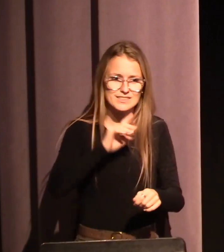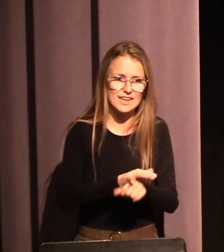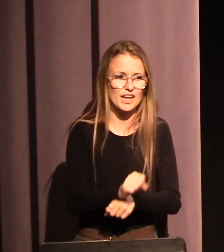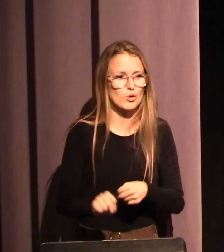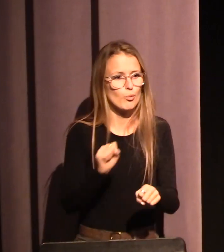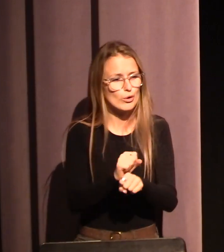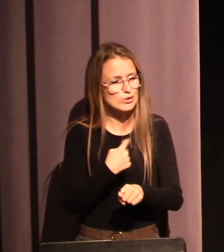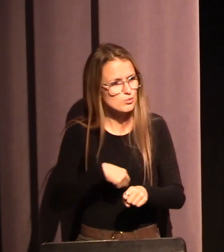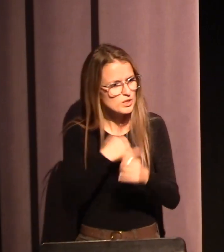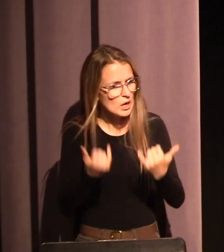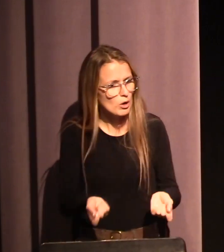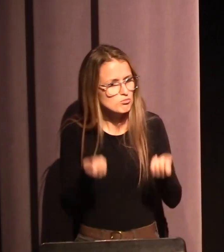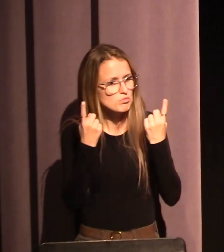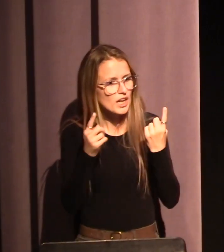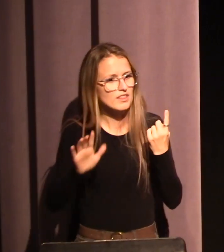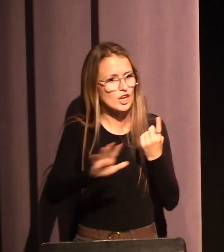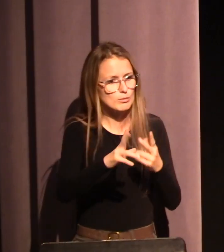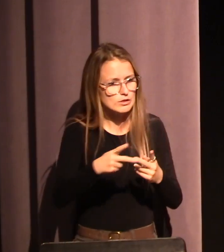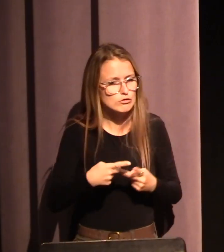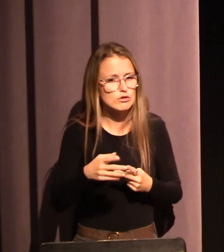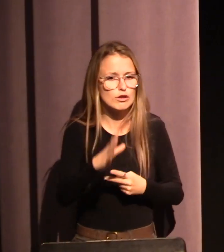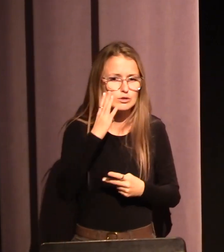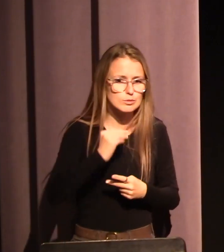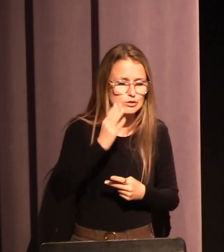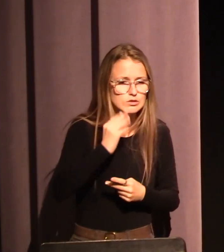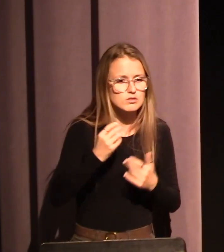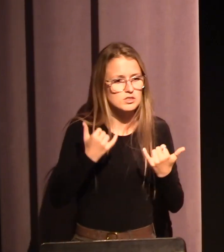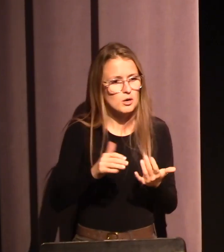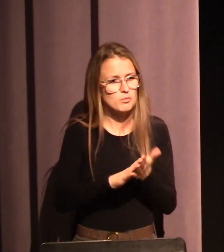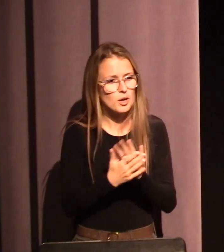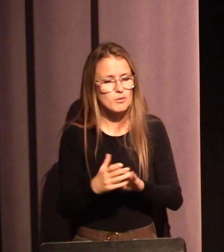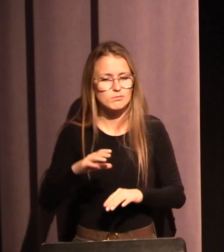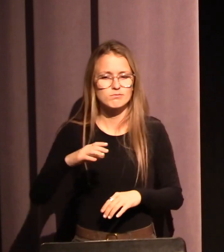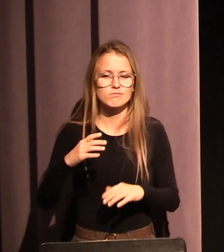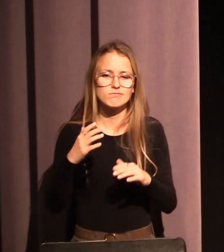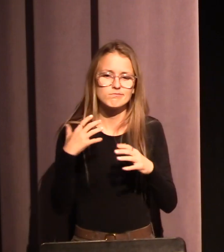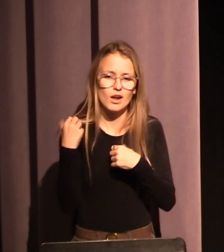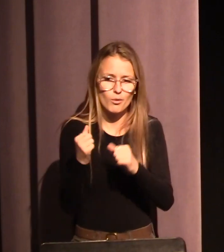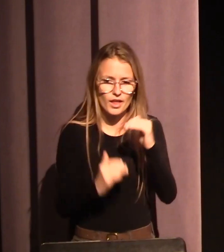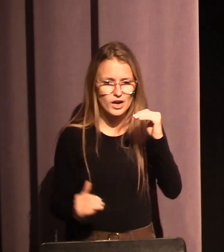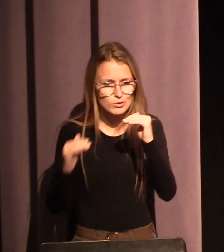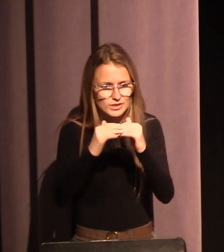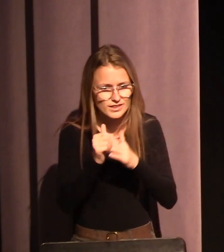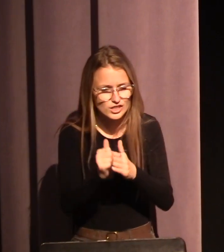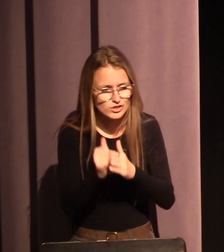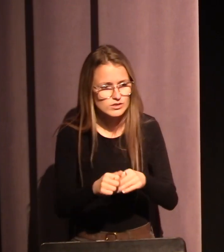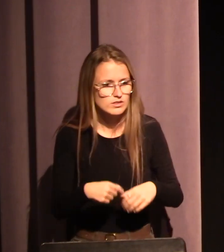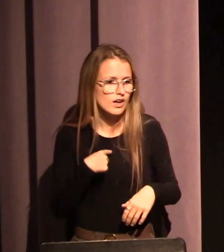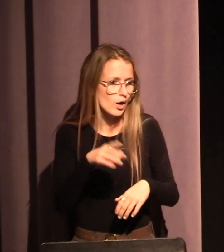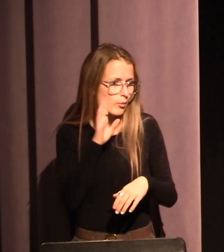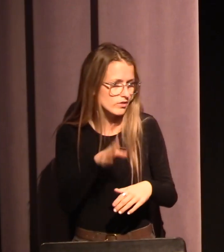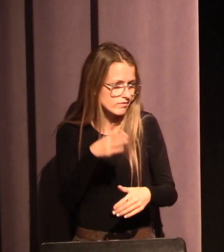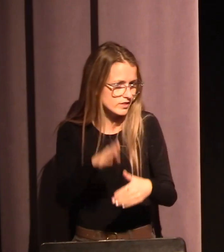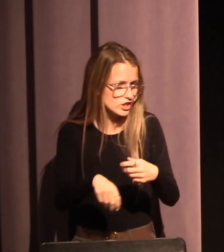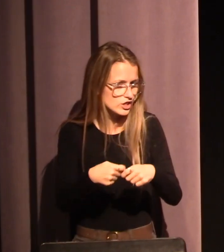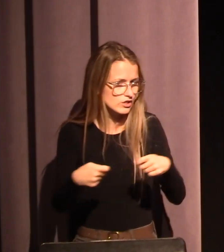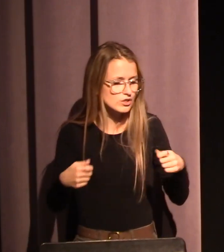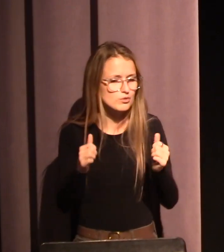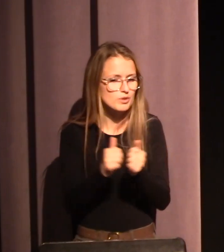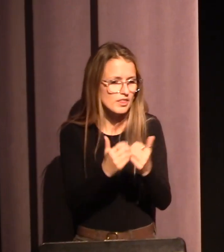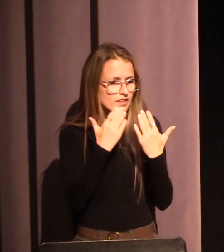to understand how their experiences position them as health equity leaders. I'll close by thanking our